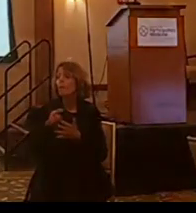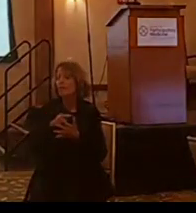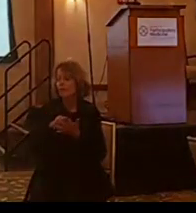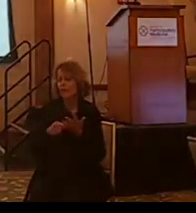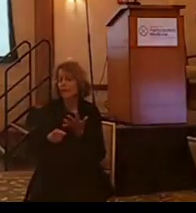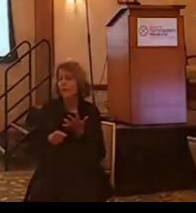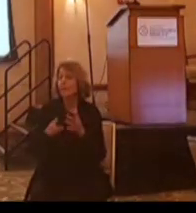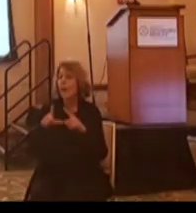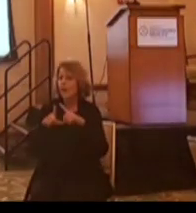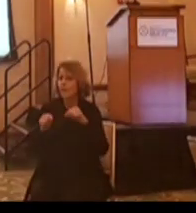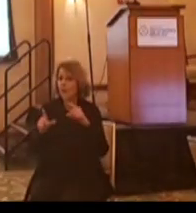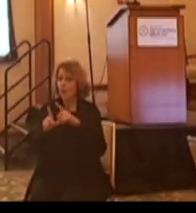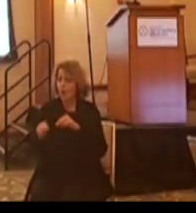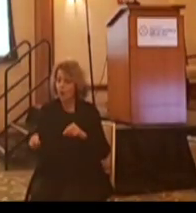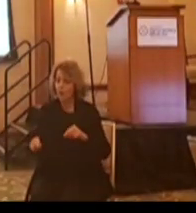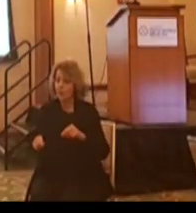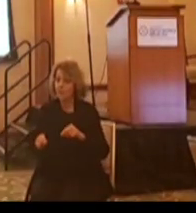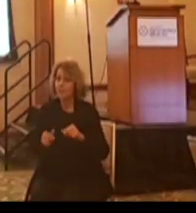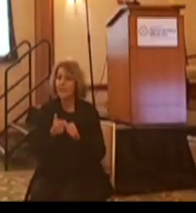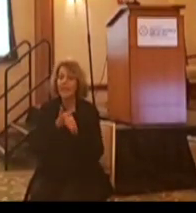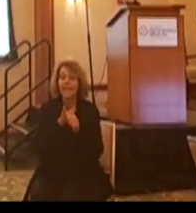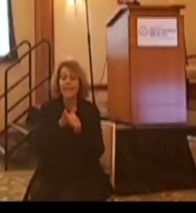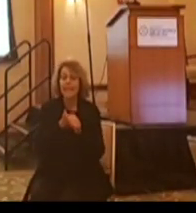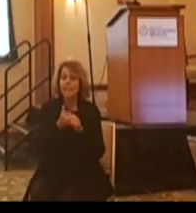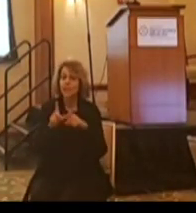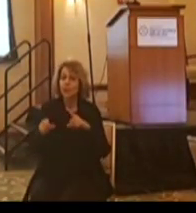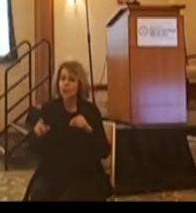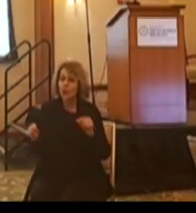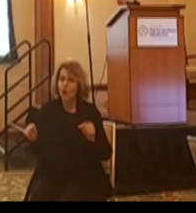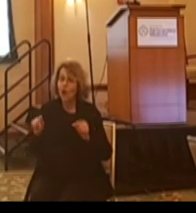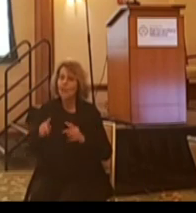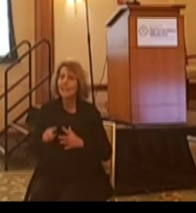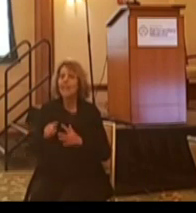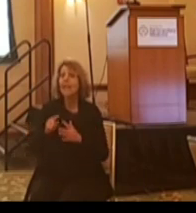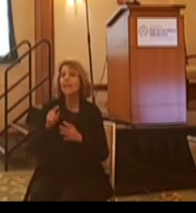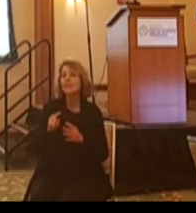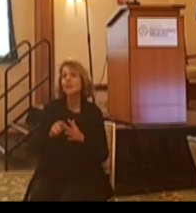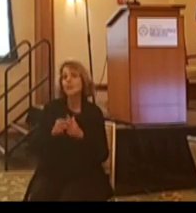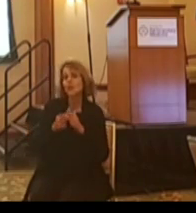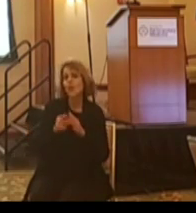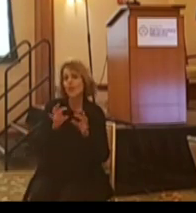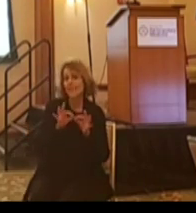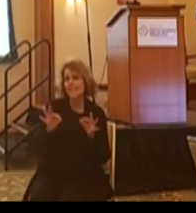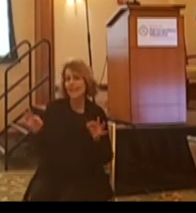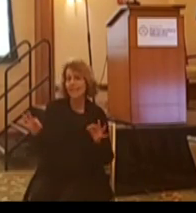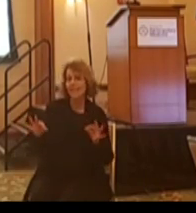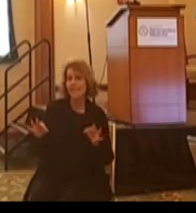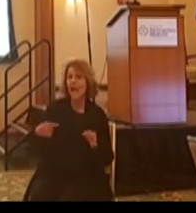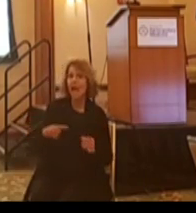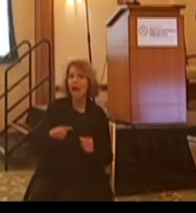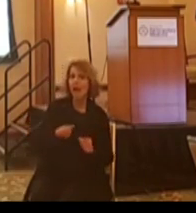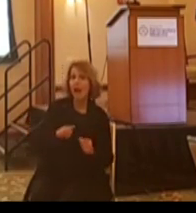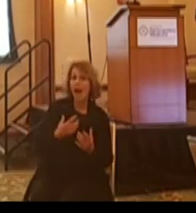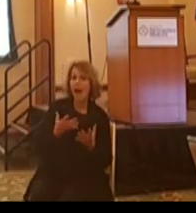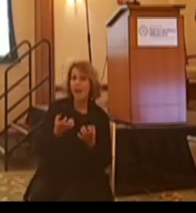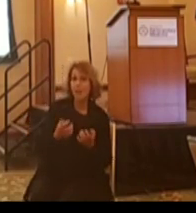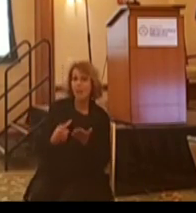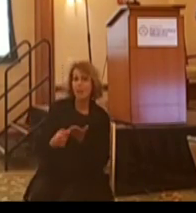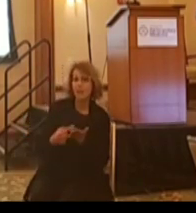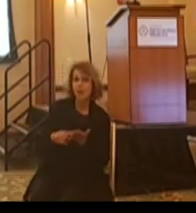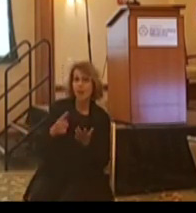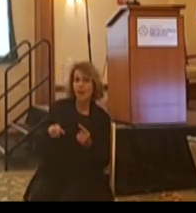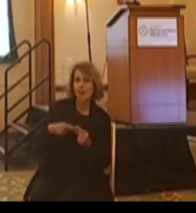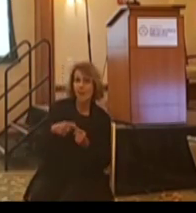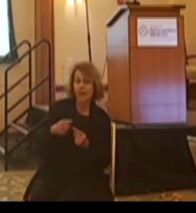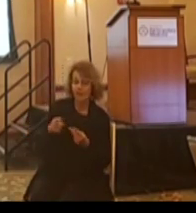the starts of sentences. I want to talk about, it's important to me because it might help you to know.